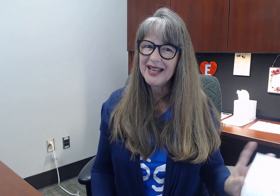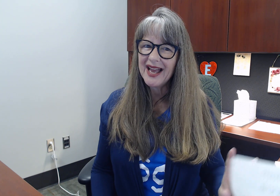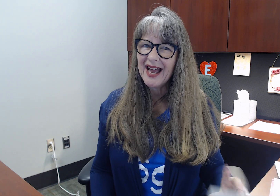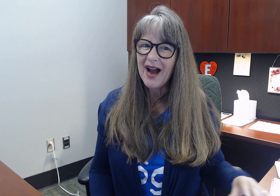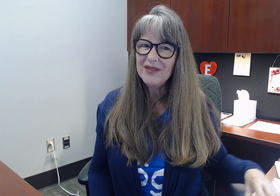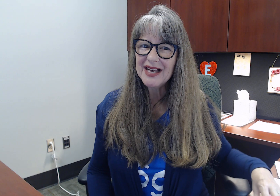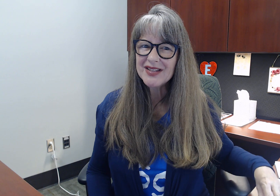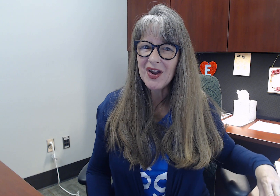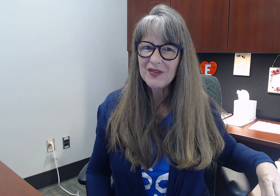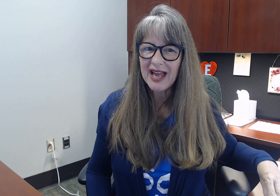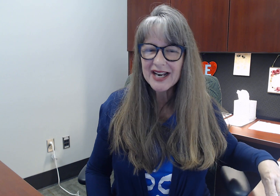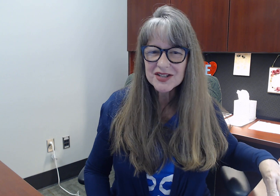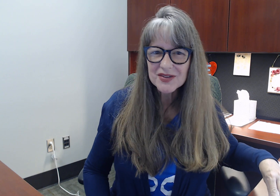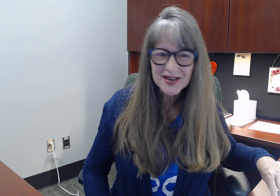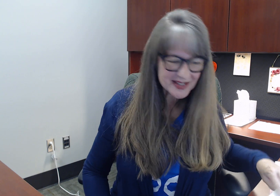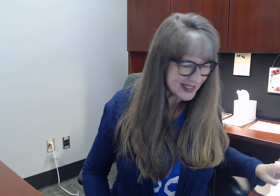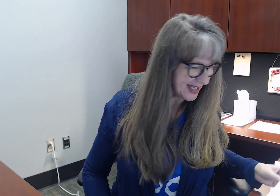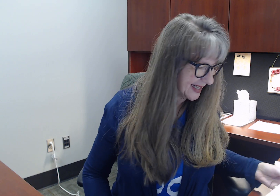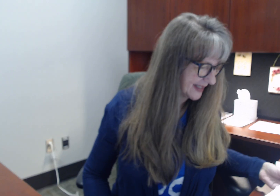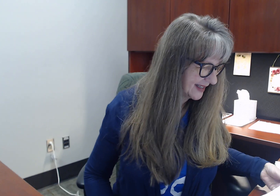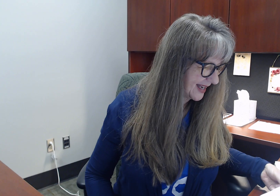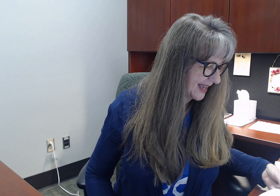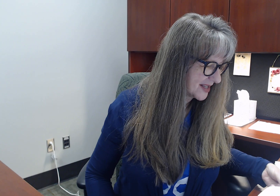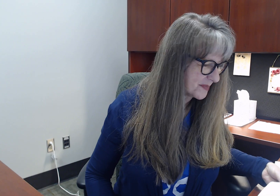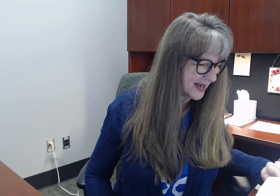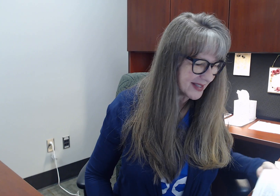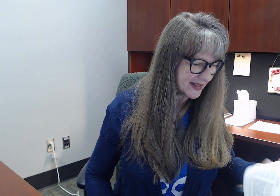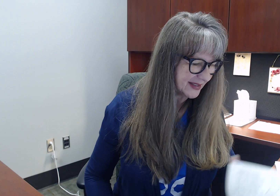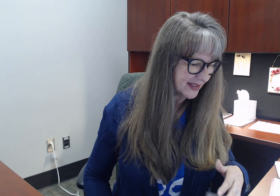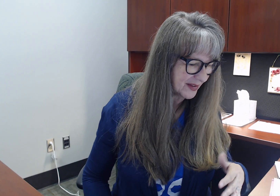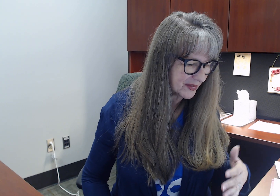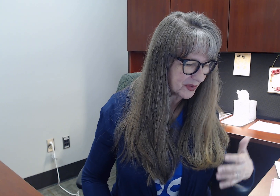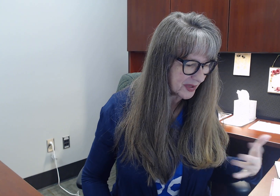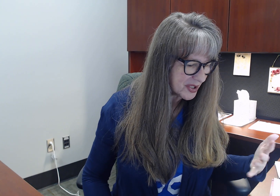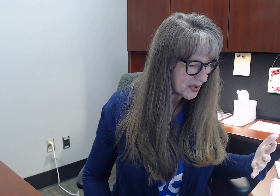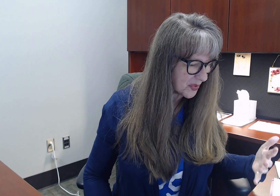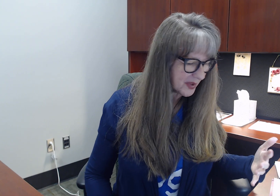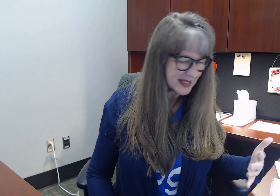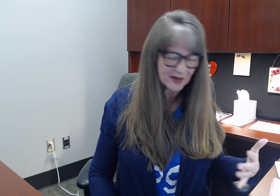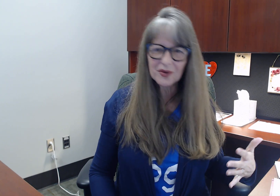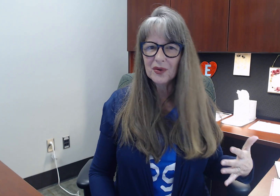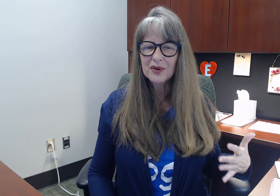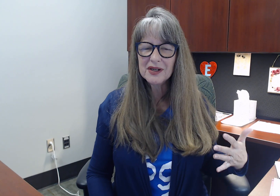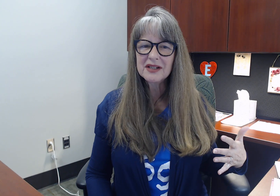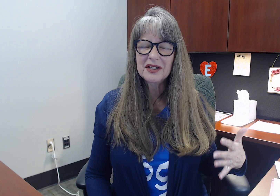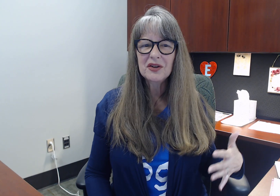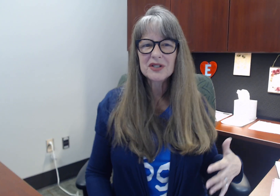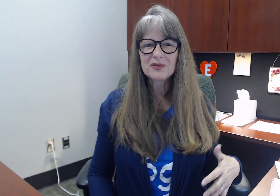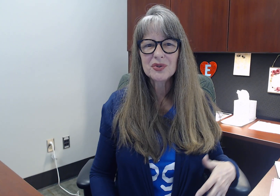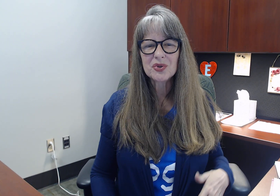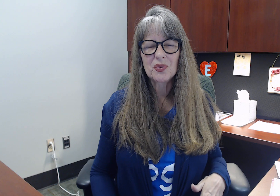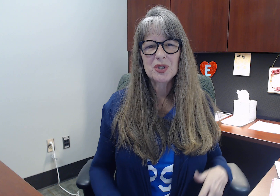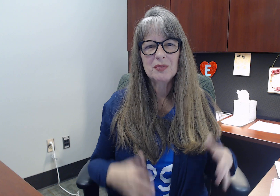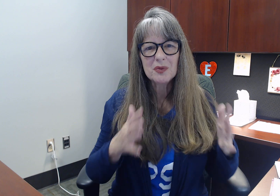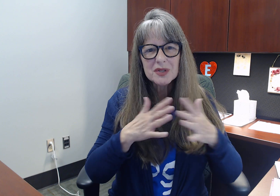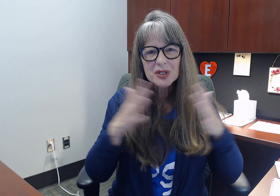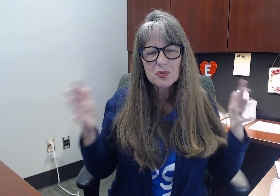I mean, that's all of it. I had to do that because it's basically 3 stories or several stories, but it was this